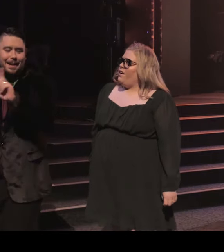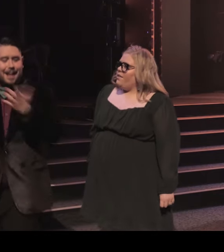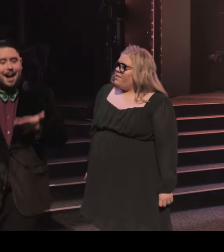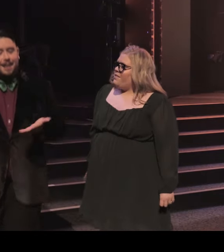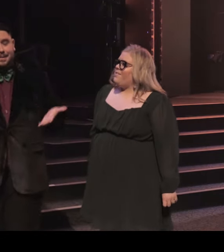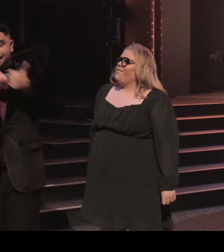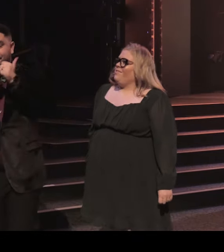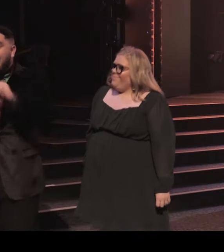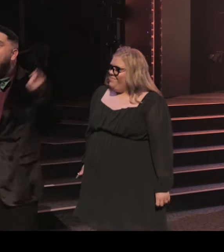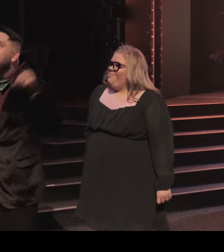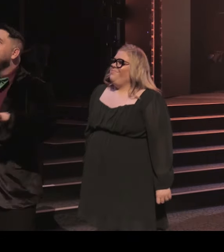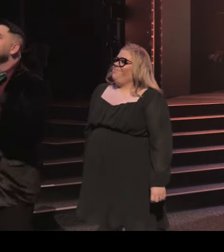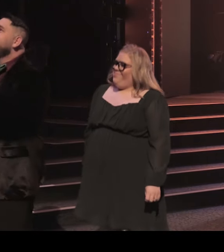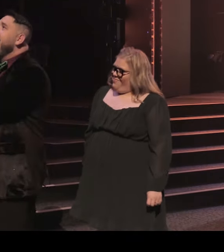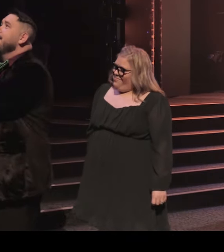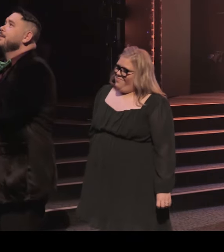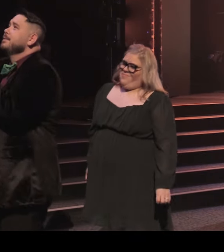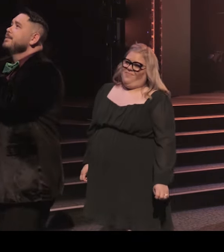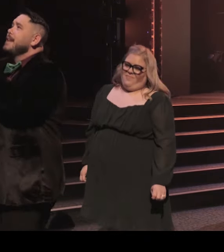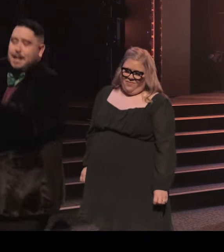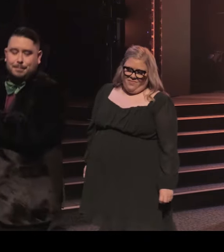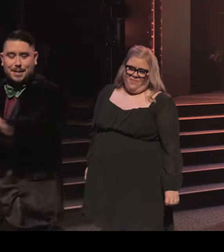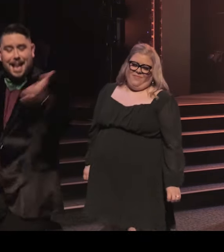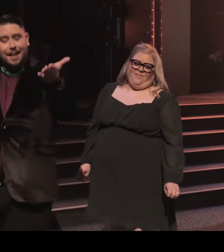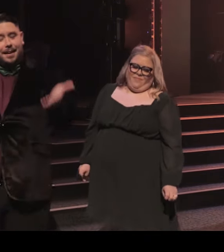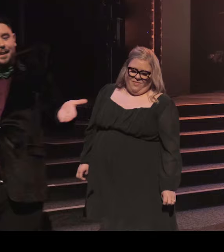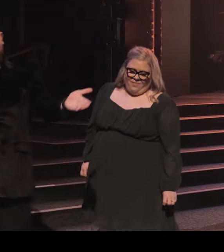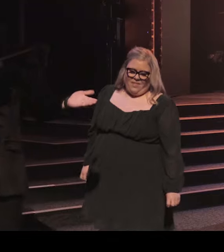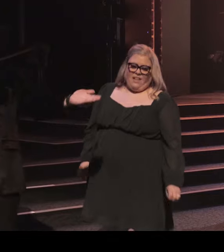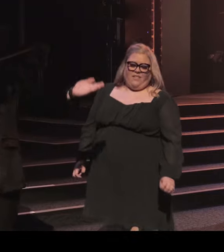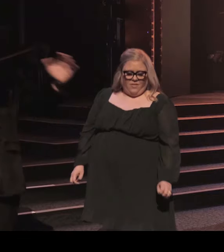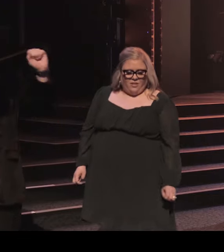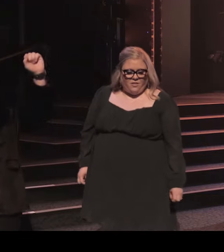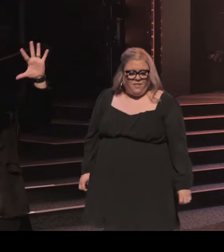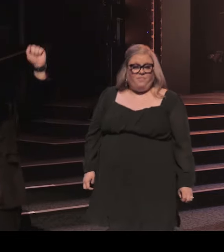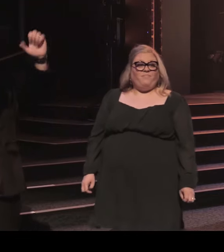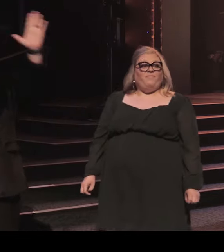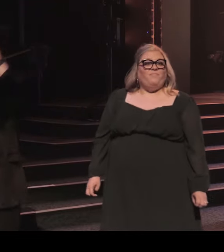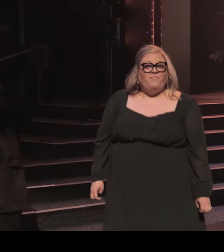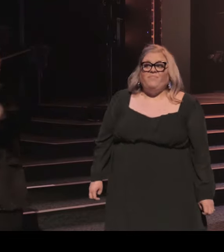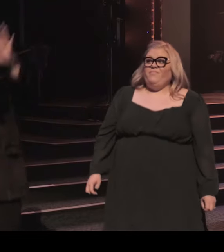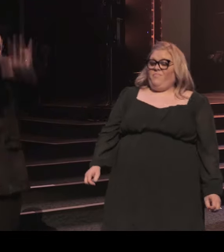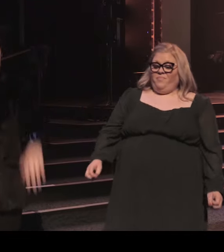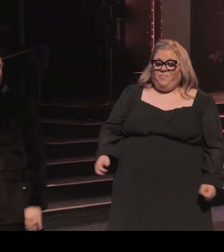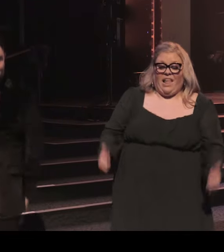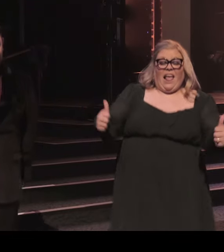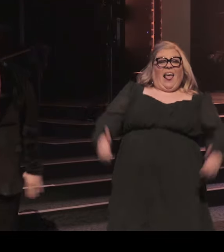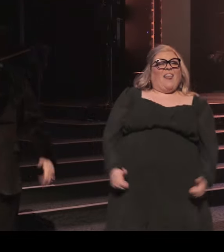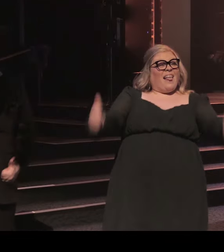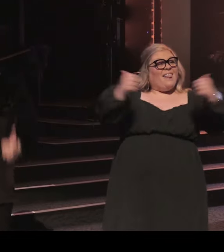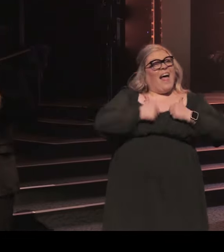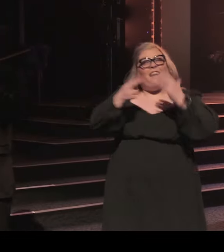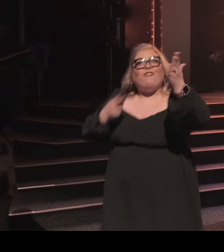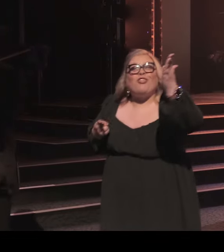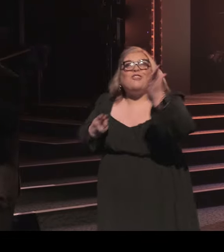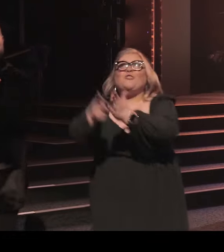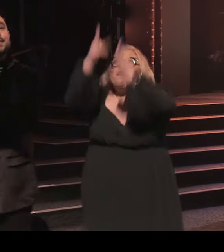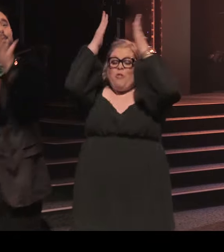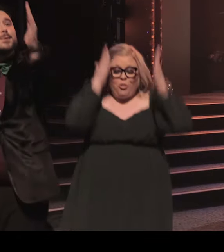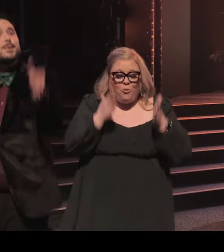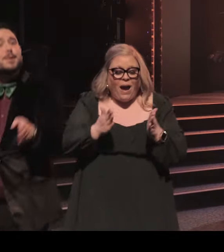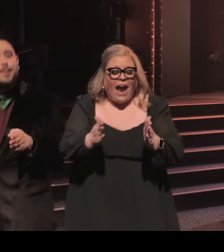remind us how love came down to find us. The wonder of the ages, the light,